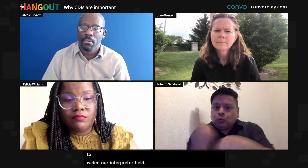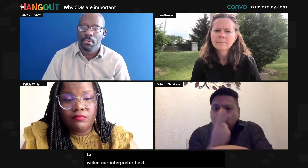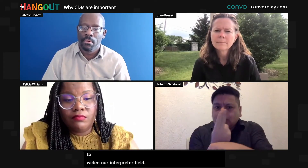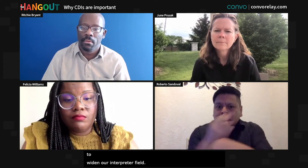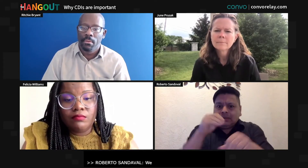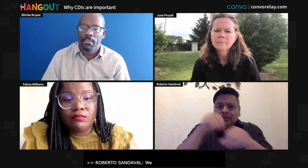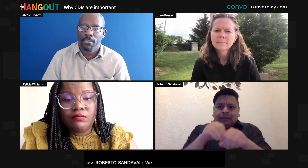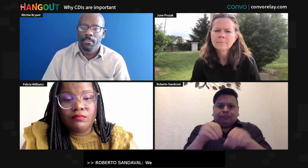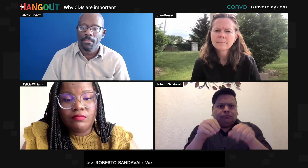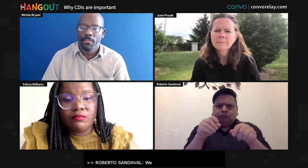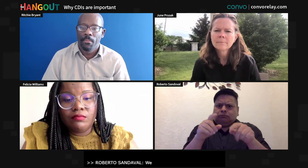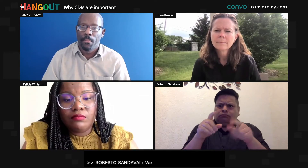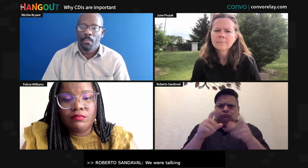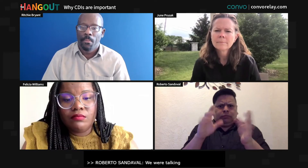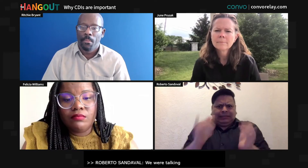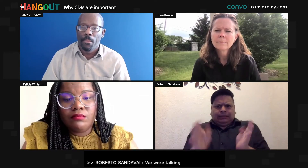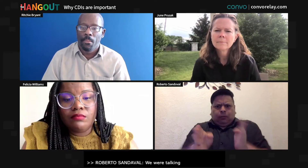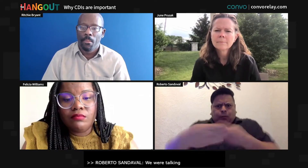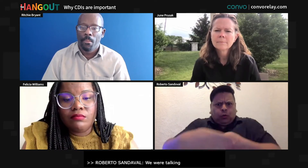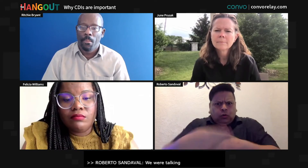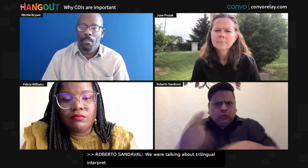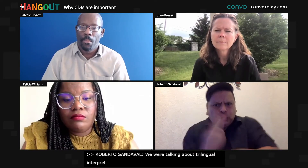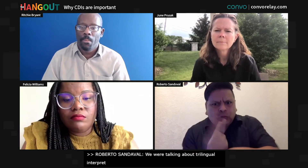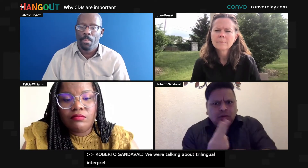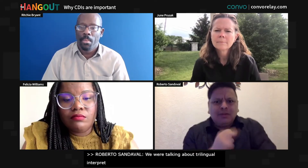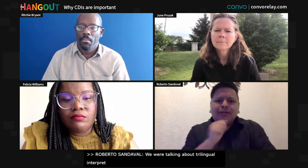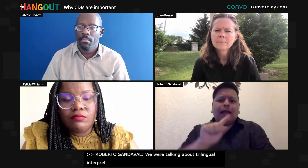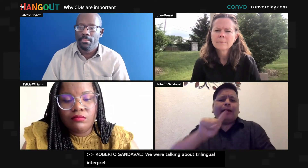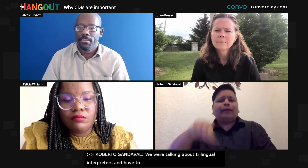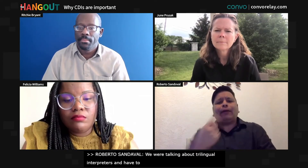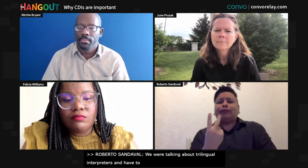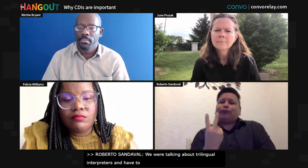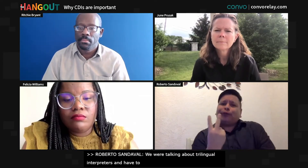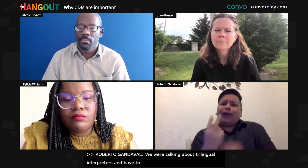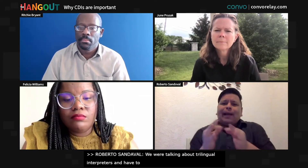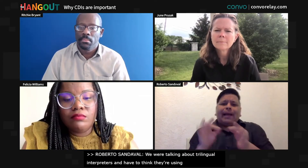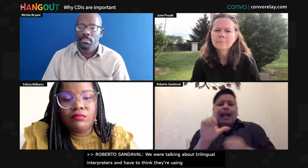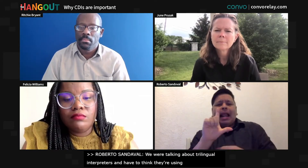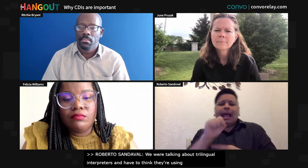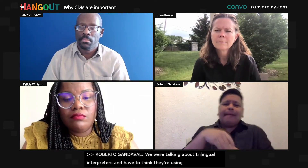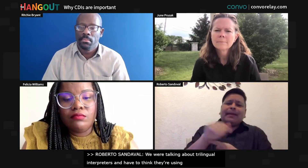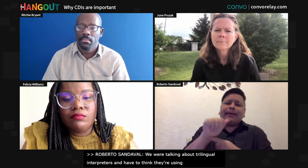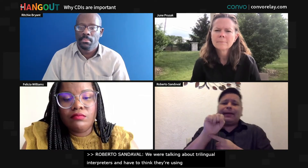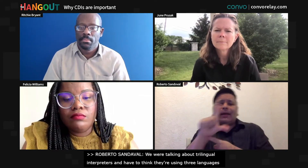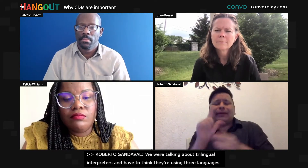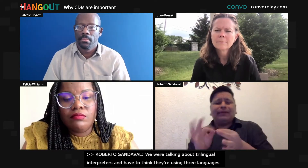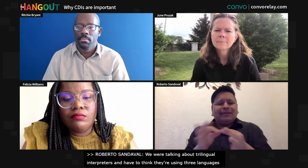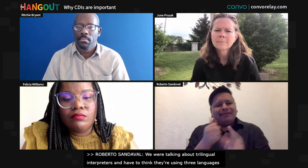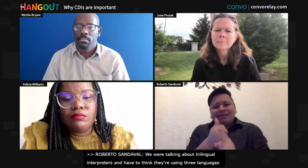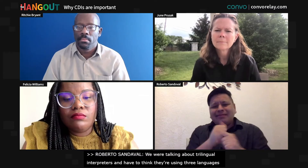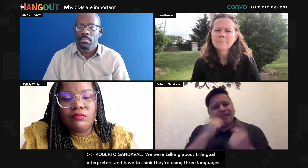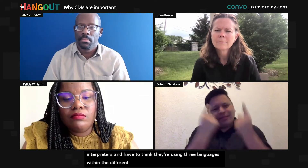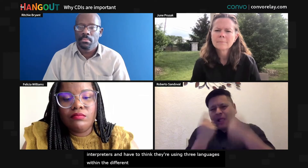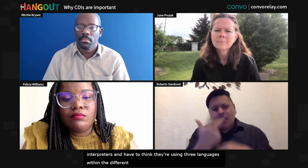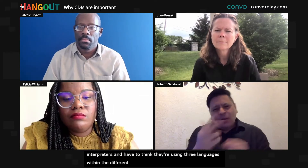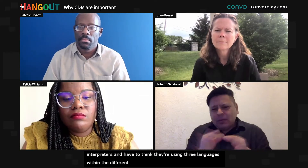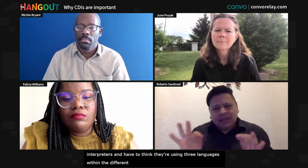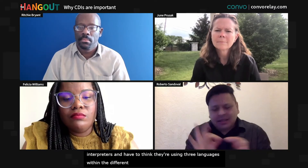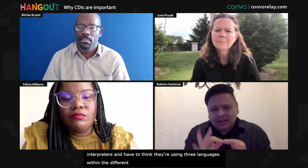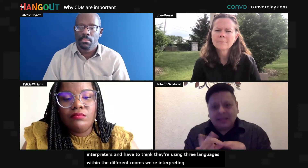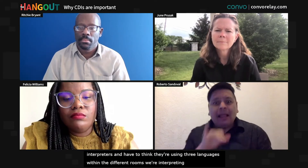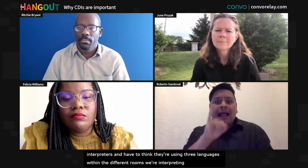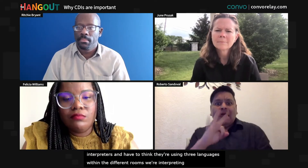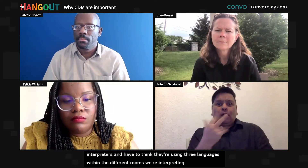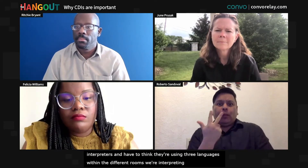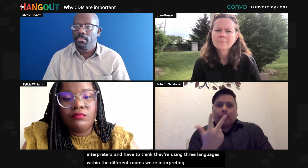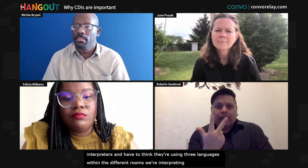I think we have to really think that they're using 3 languages within the different rooms that we're interpreting with. It's not only 2